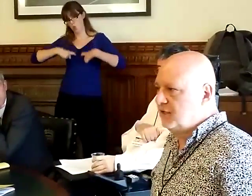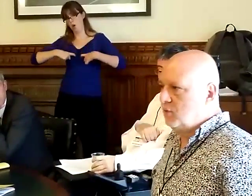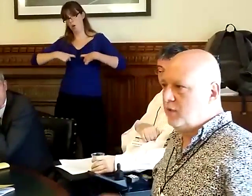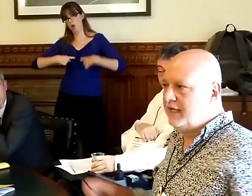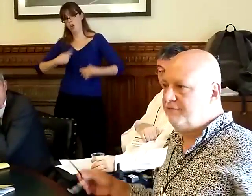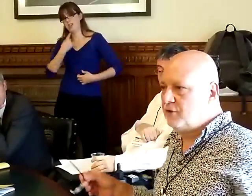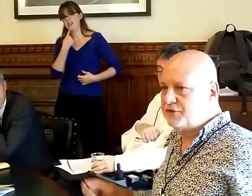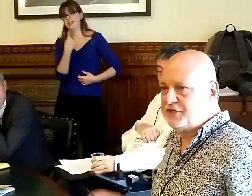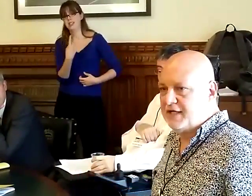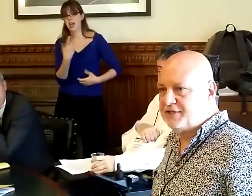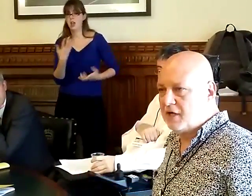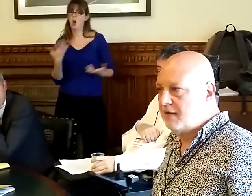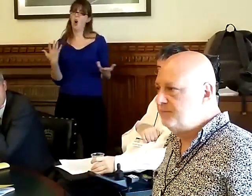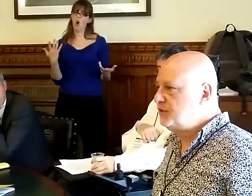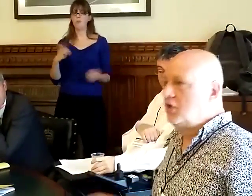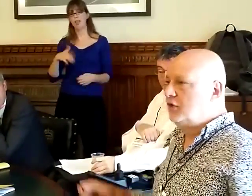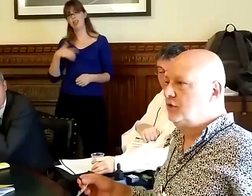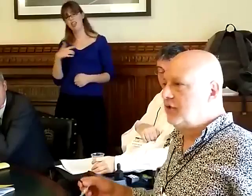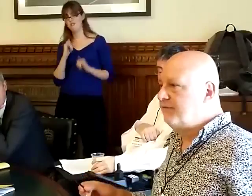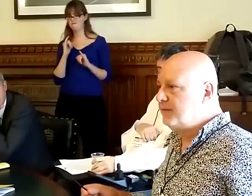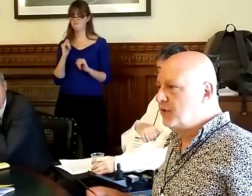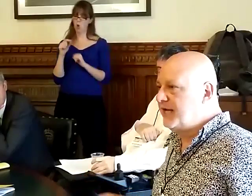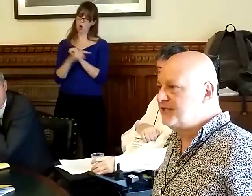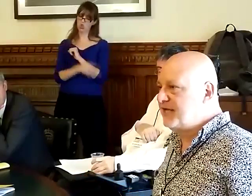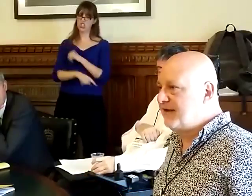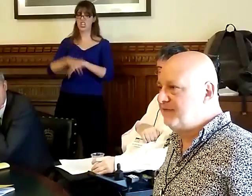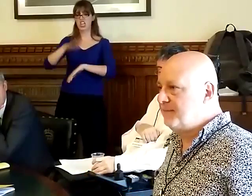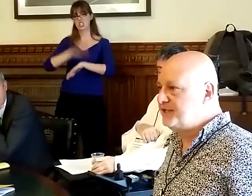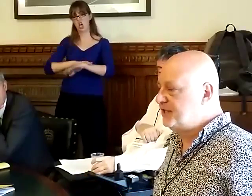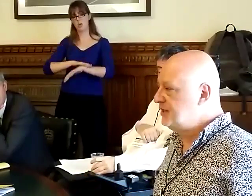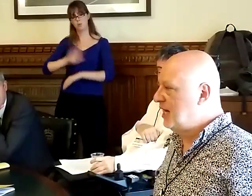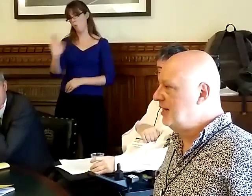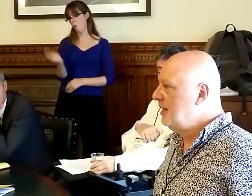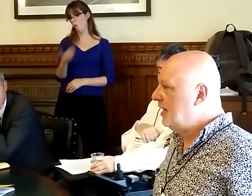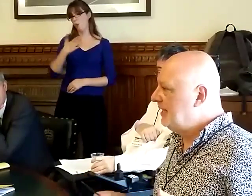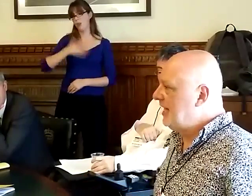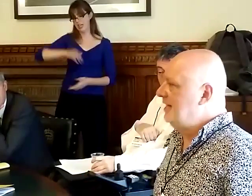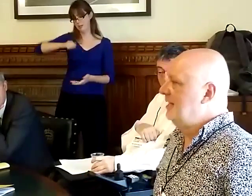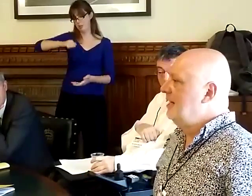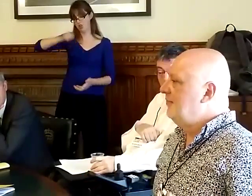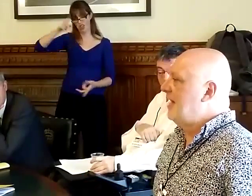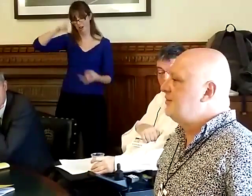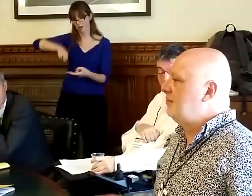say that we live in austere times, everybody has to have their budgets